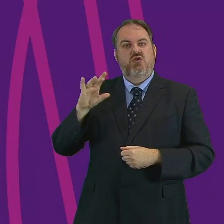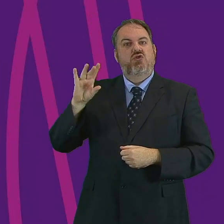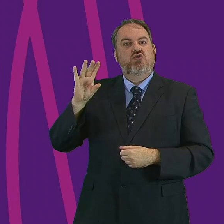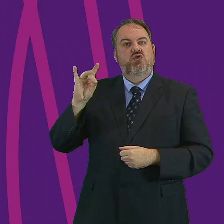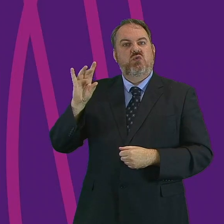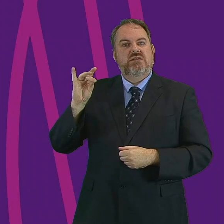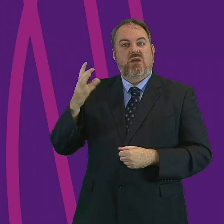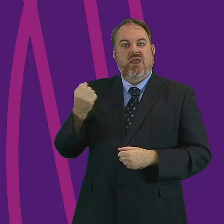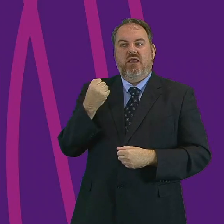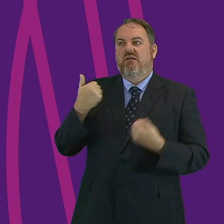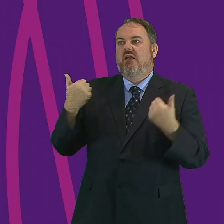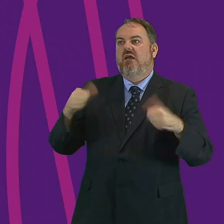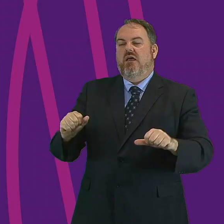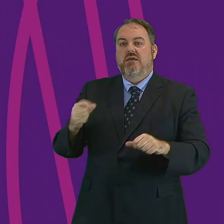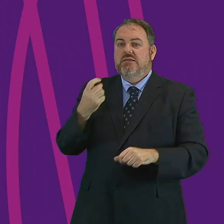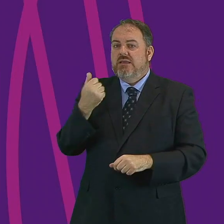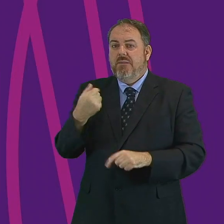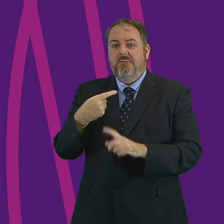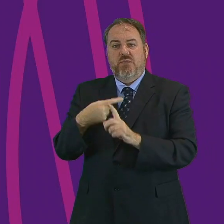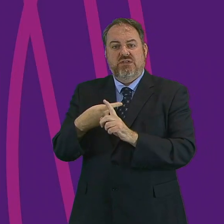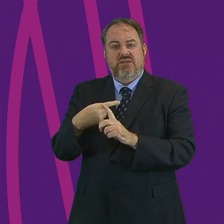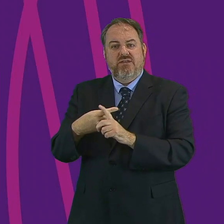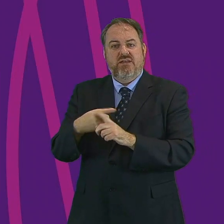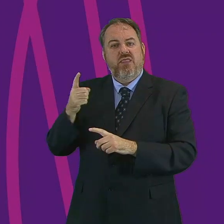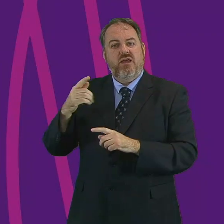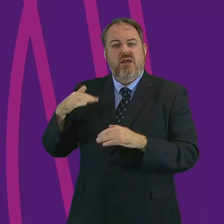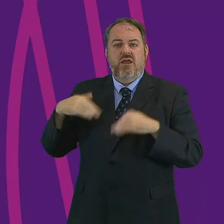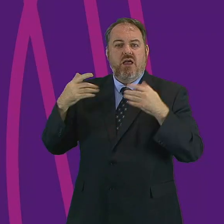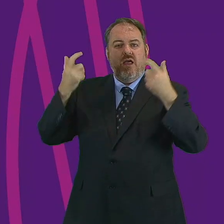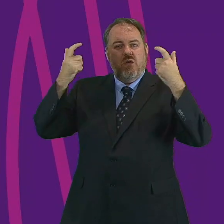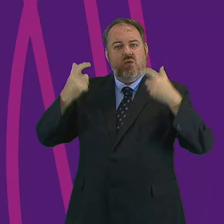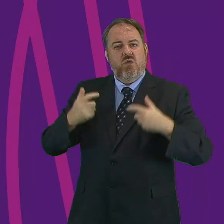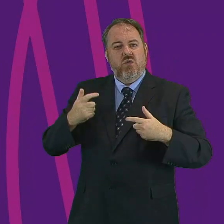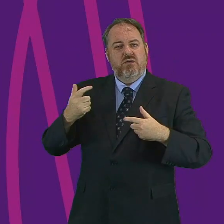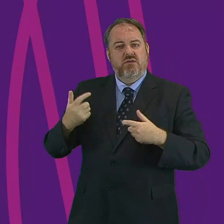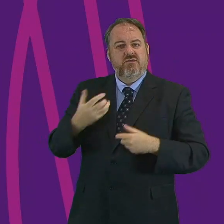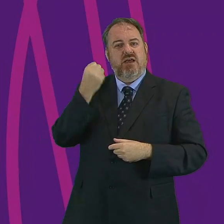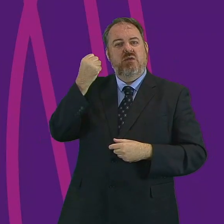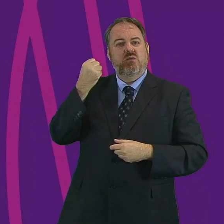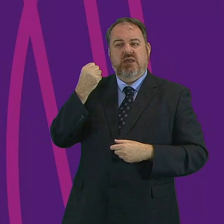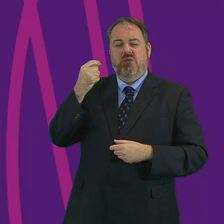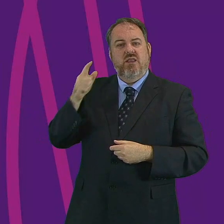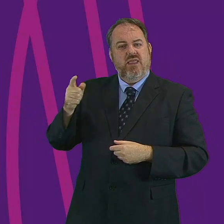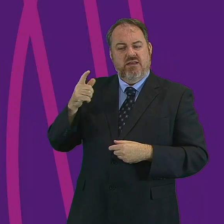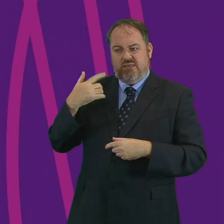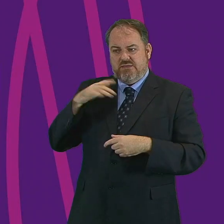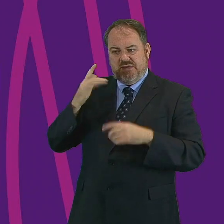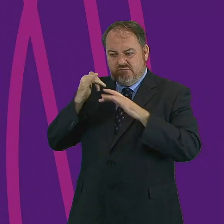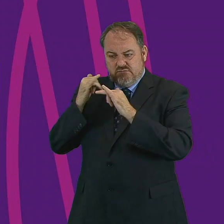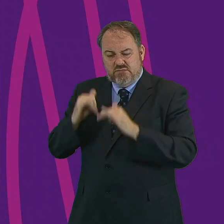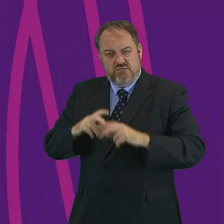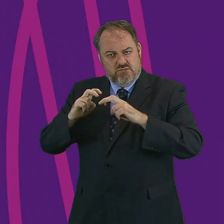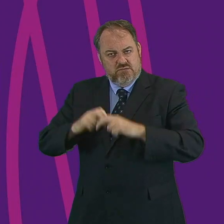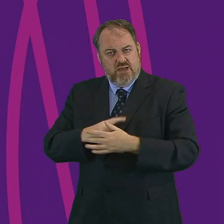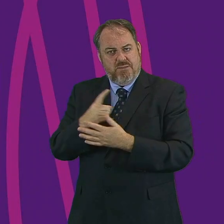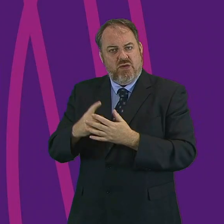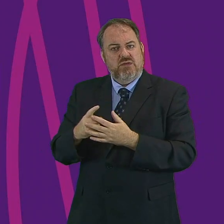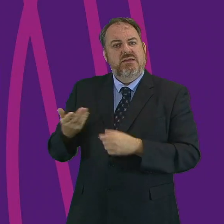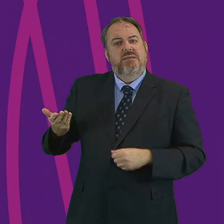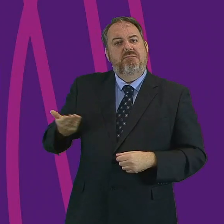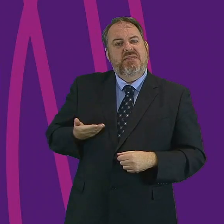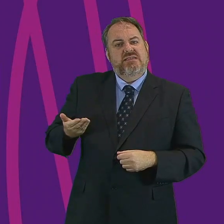holds barred assault on devolution. And for those who might say, well, the leader of the SNP, she would say that, they should listen to